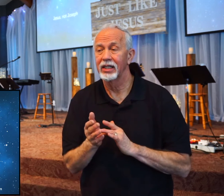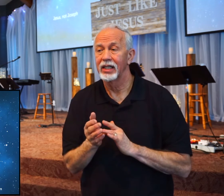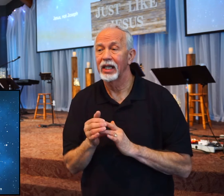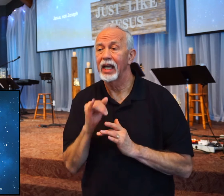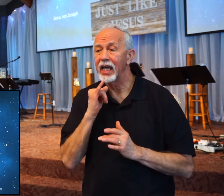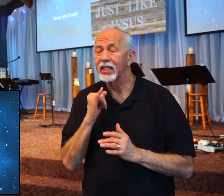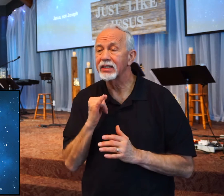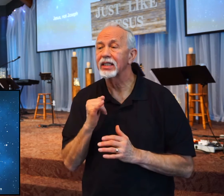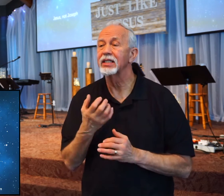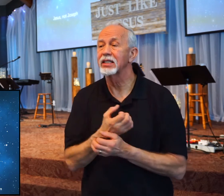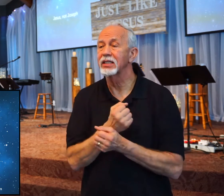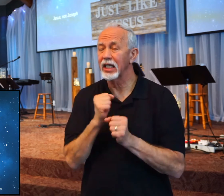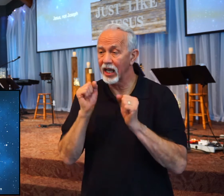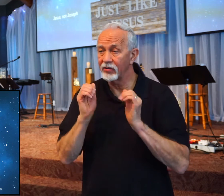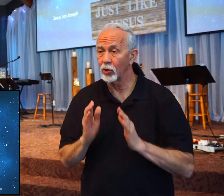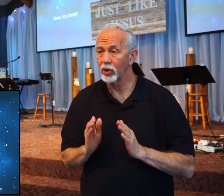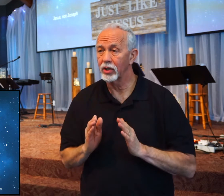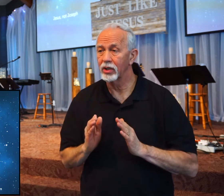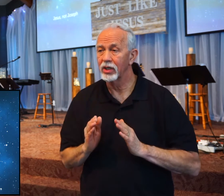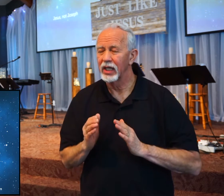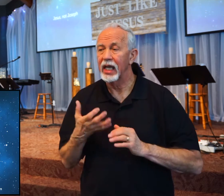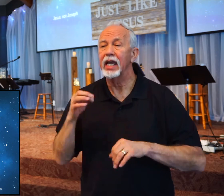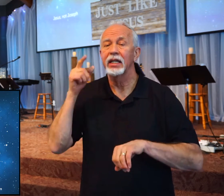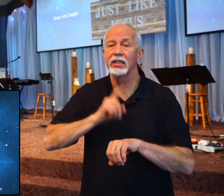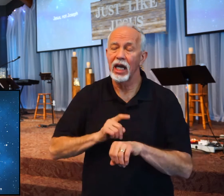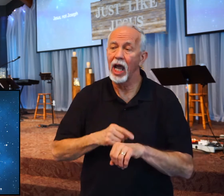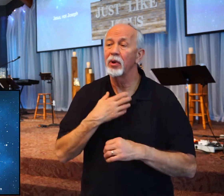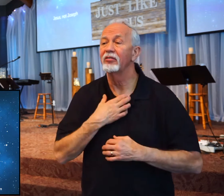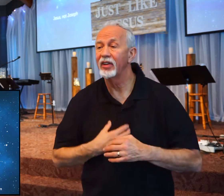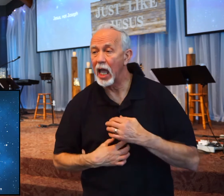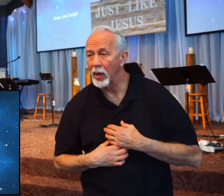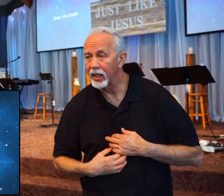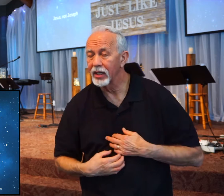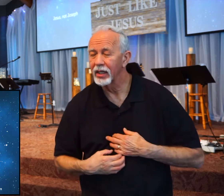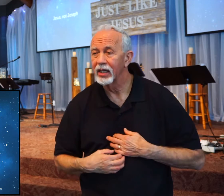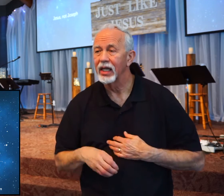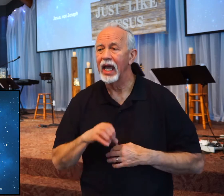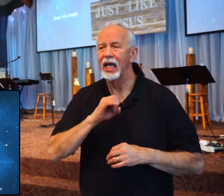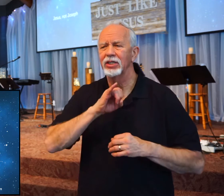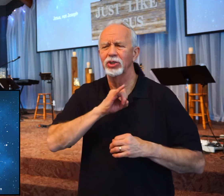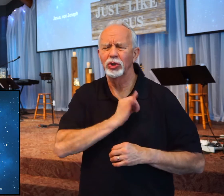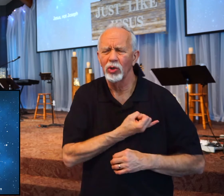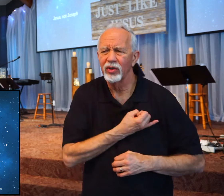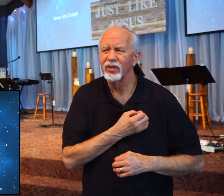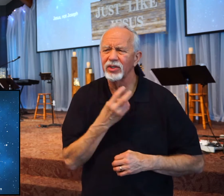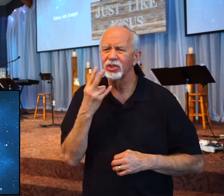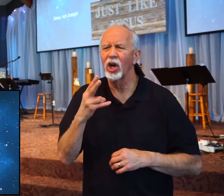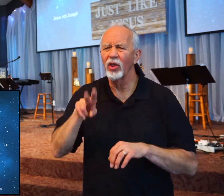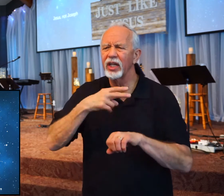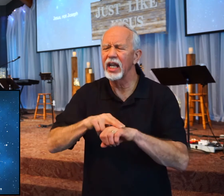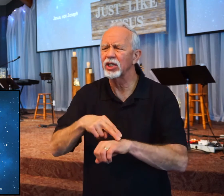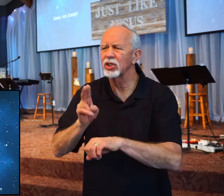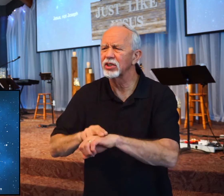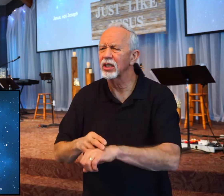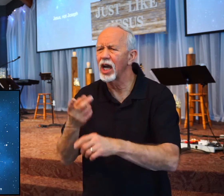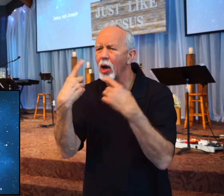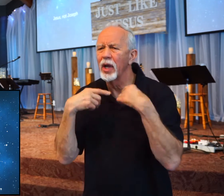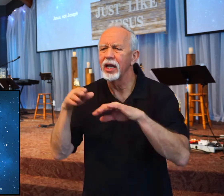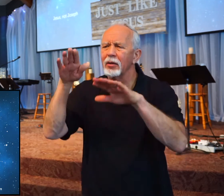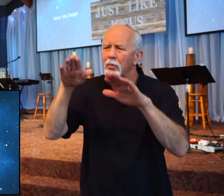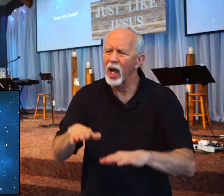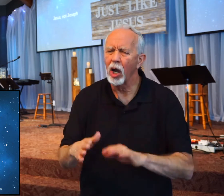the means of salvation in a time of famine. And Joseph saw the nations come and bow before him.